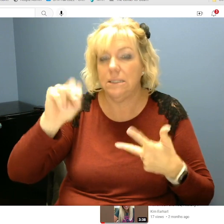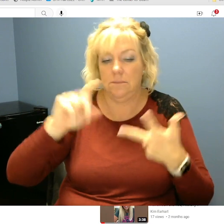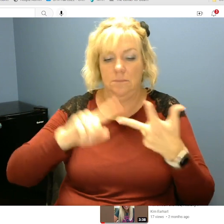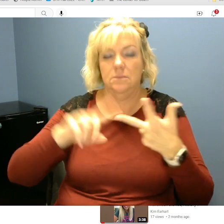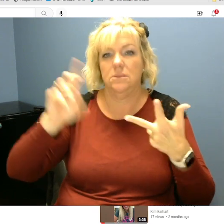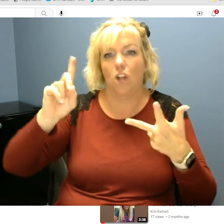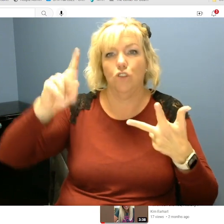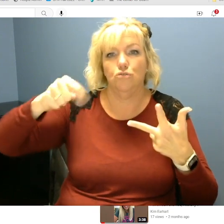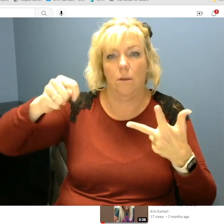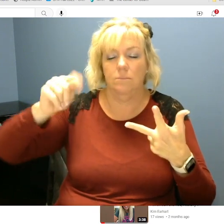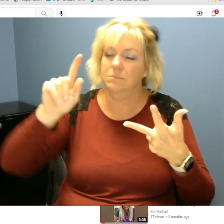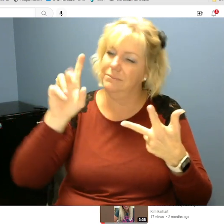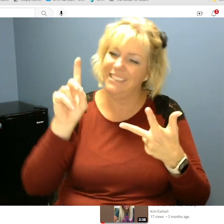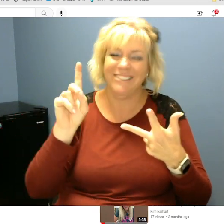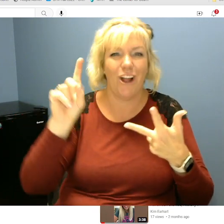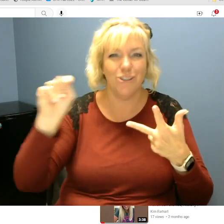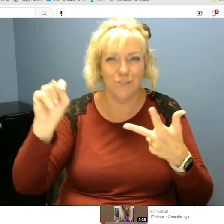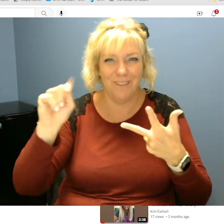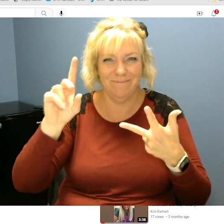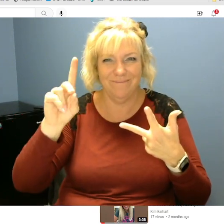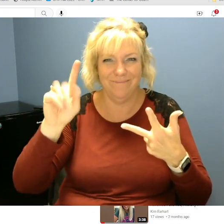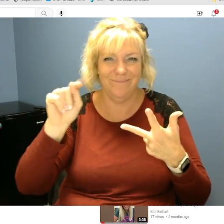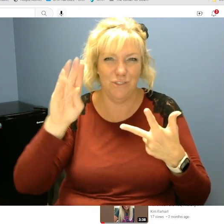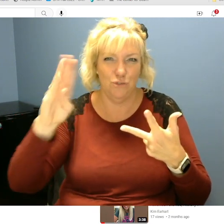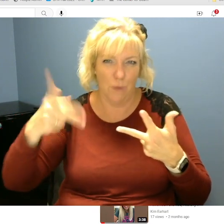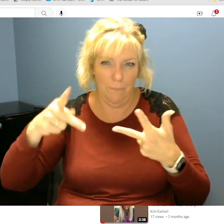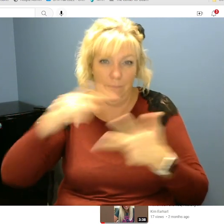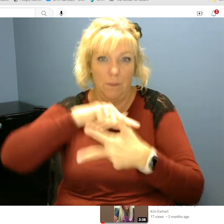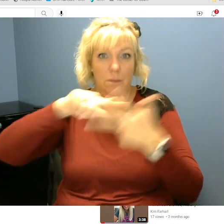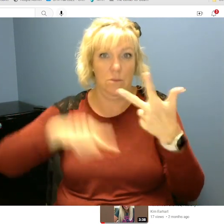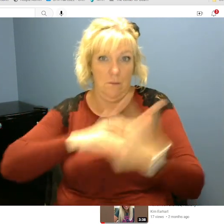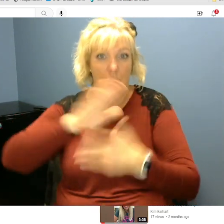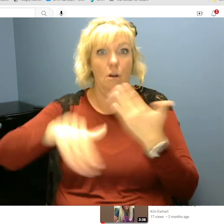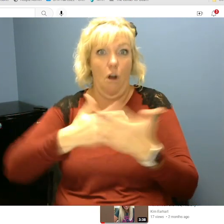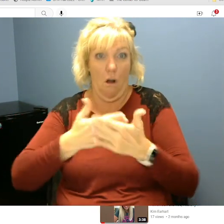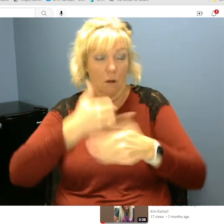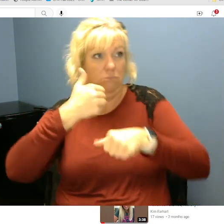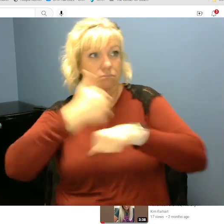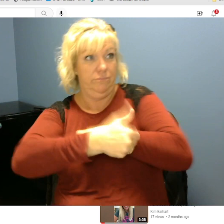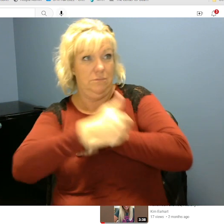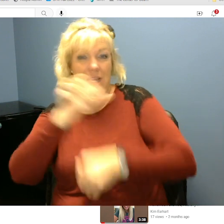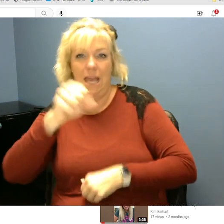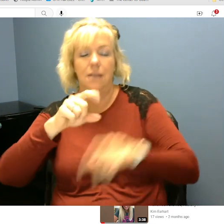none of those presidents were found guilty to be removed from office.